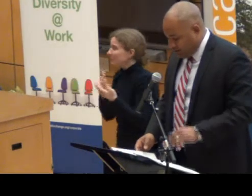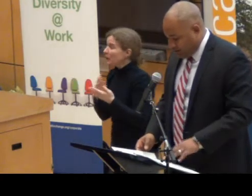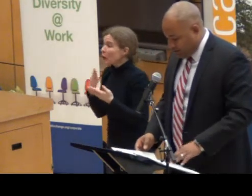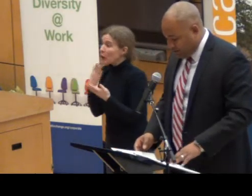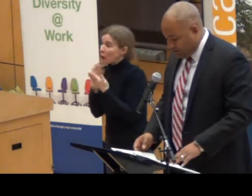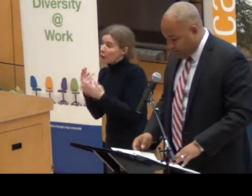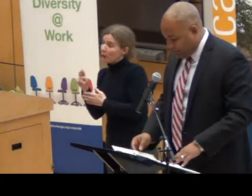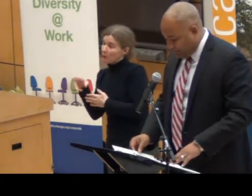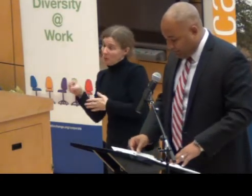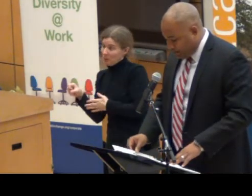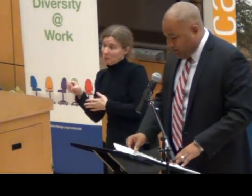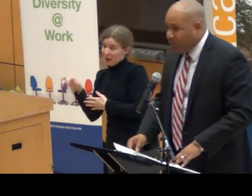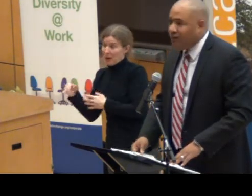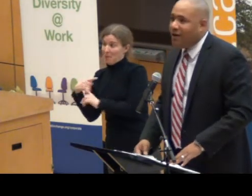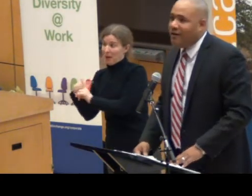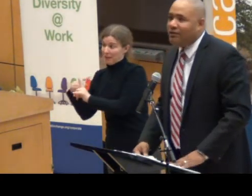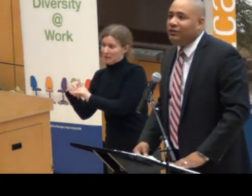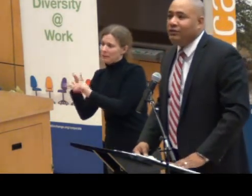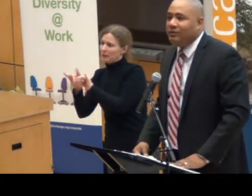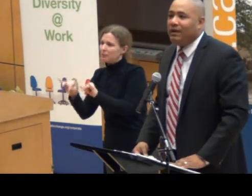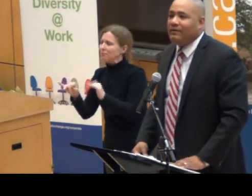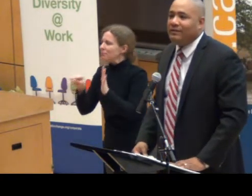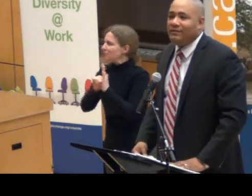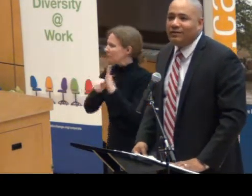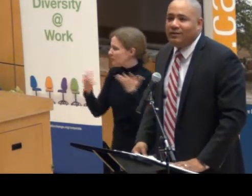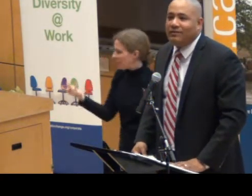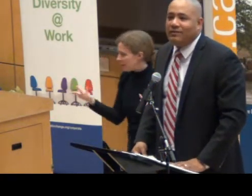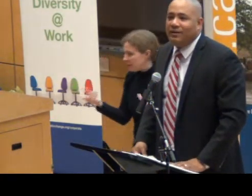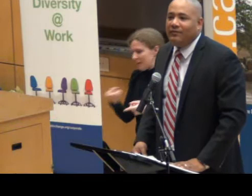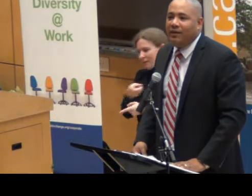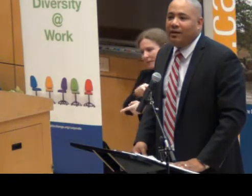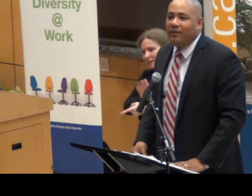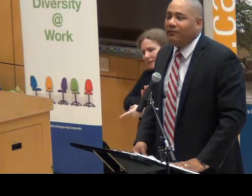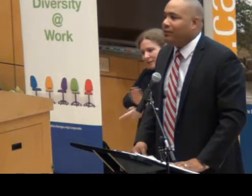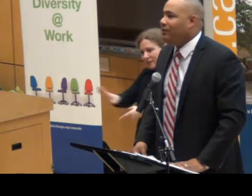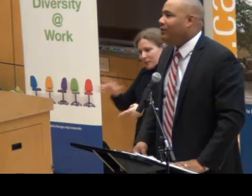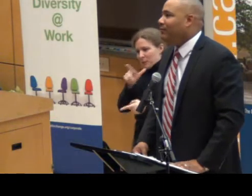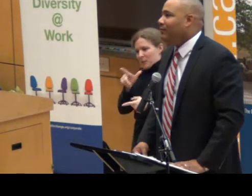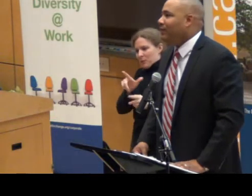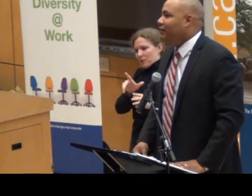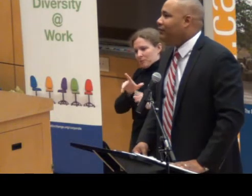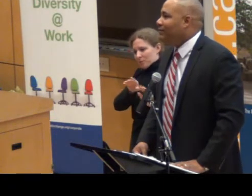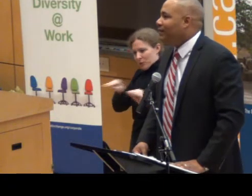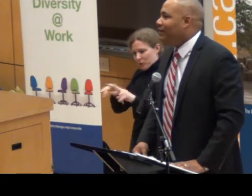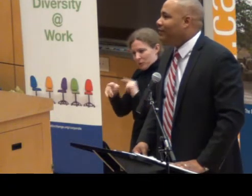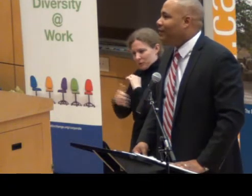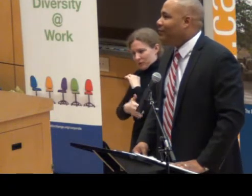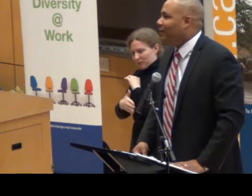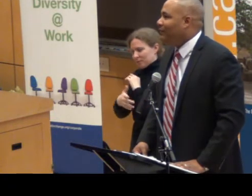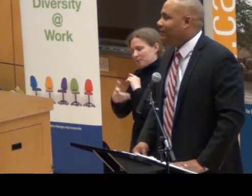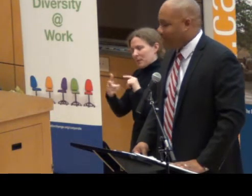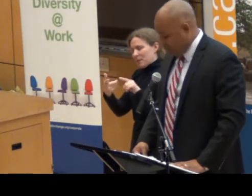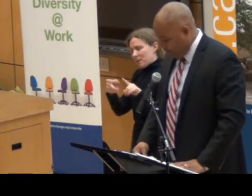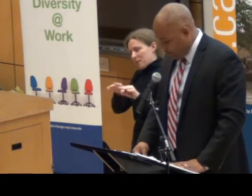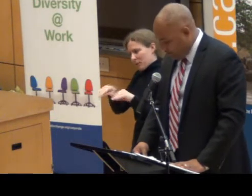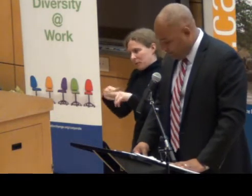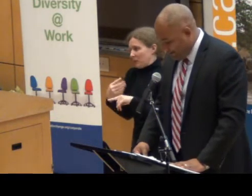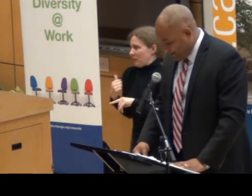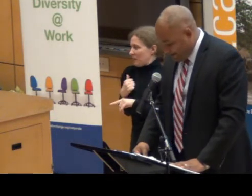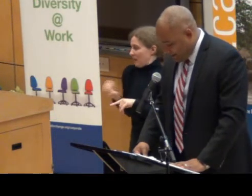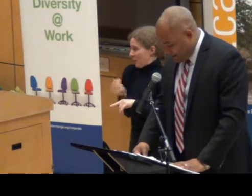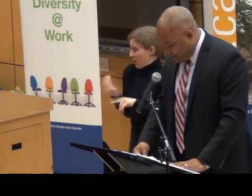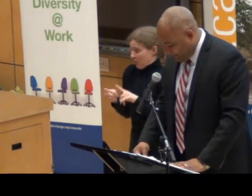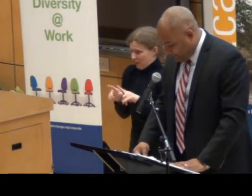the not so good news is that we are underutilizing the skills of our foreign trained professionals here in the province of